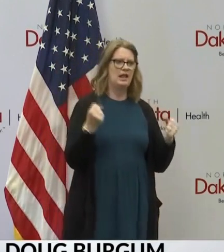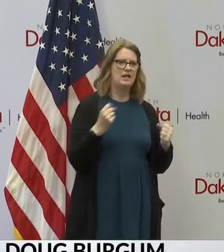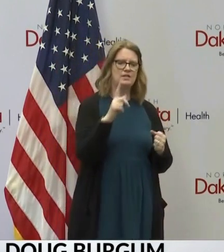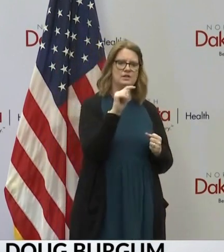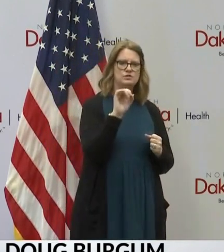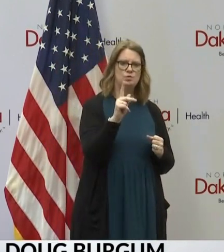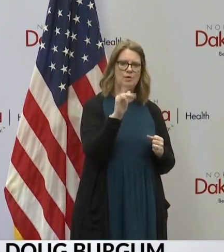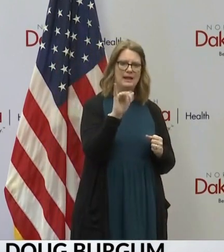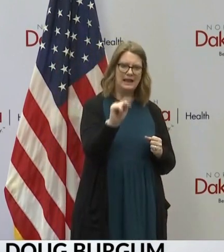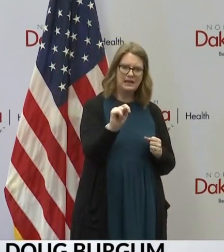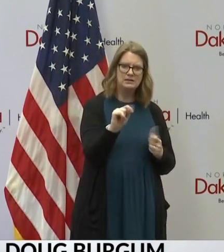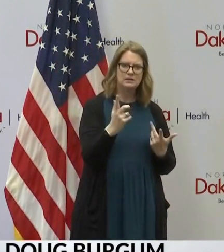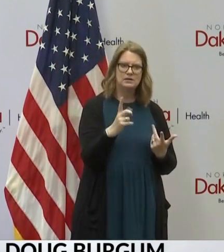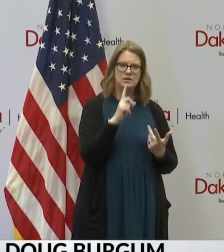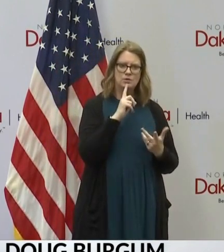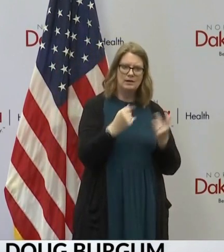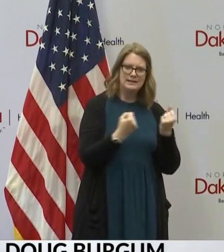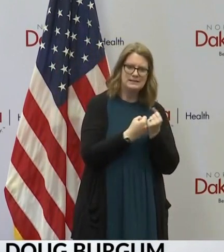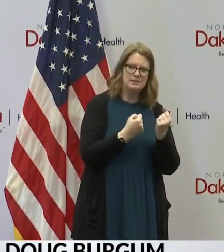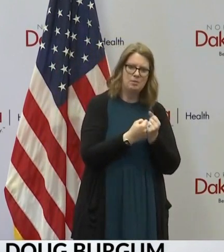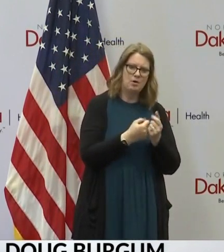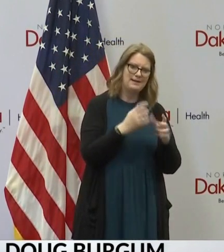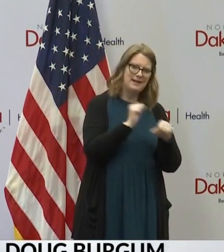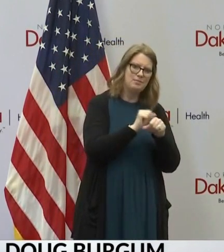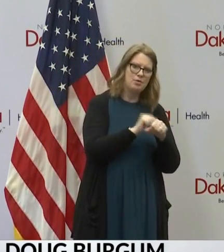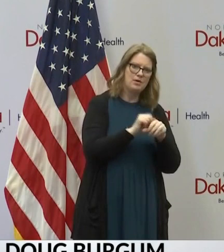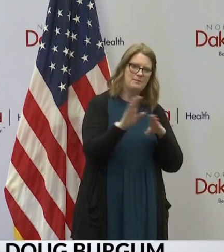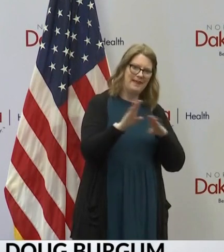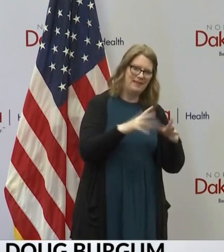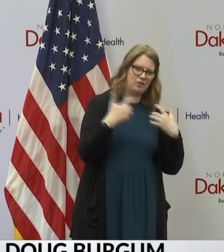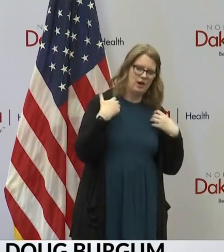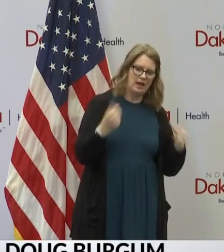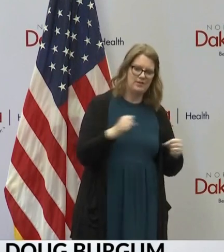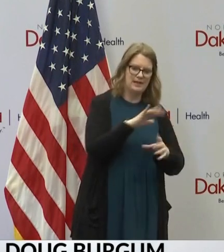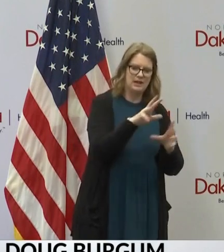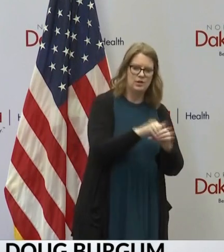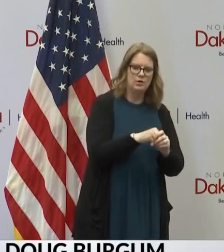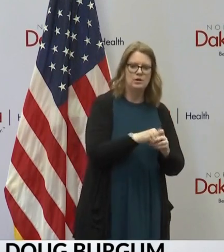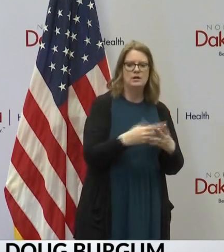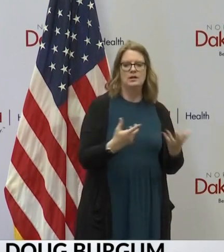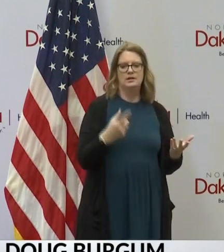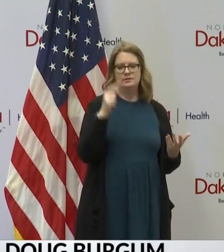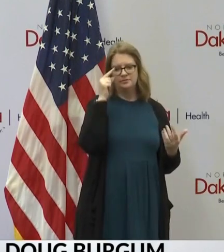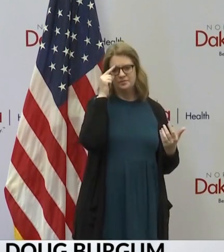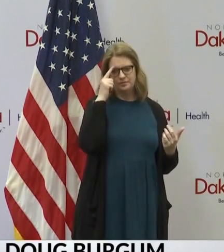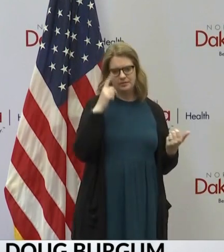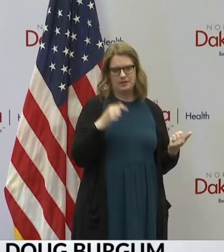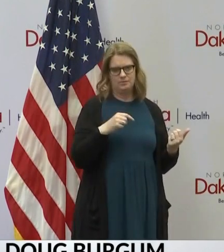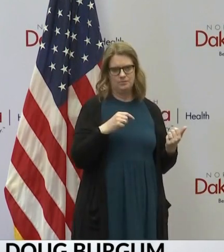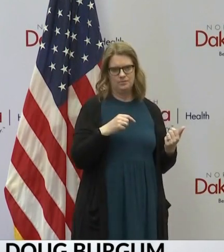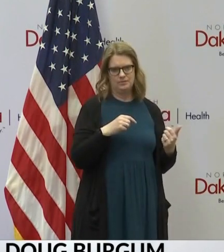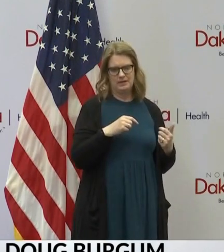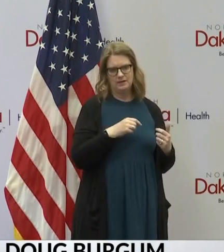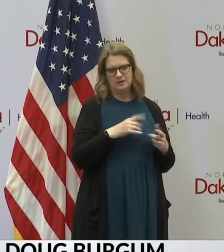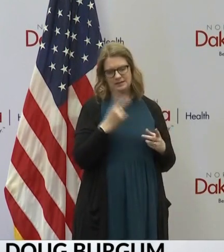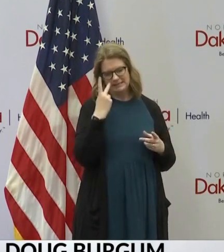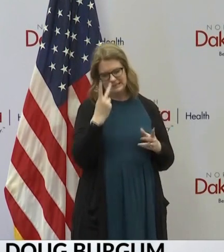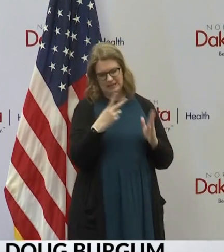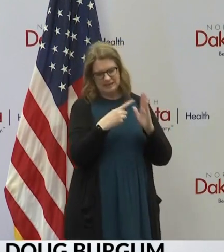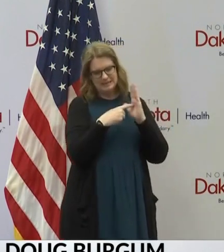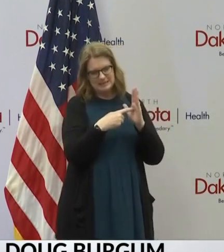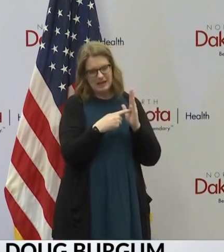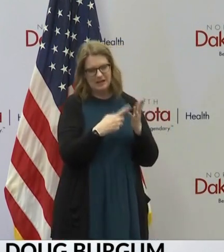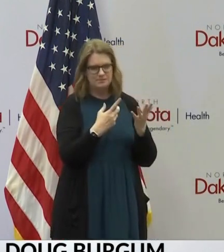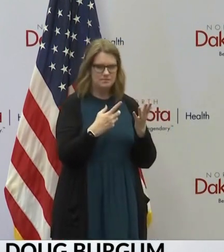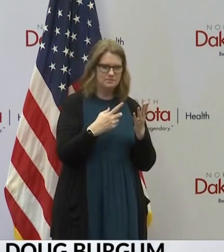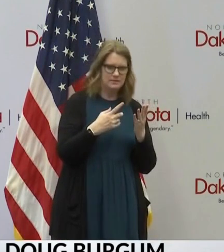for employers to support employee behavioral health. In the toolkit, employers refine how to look for the signs and symptoms